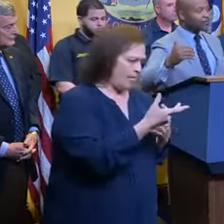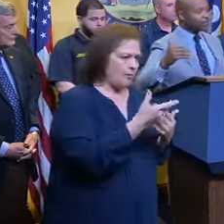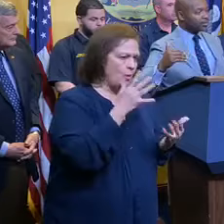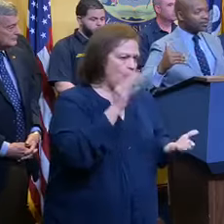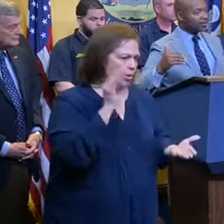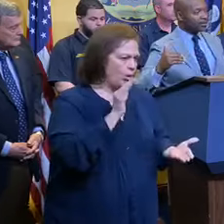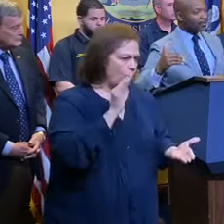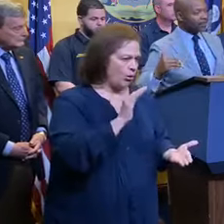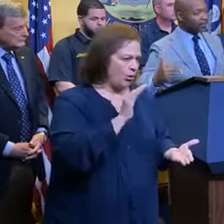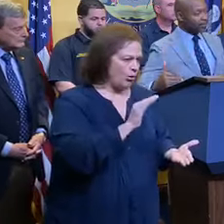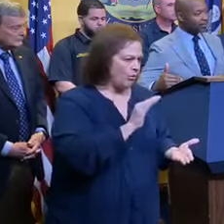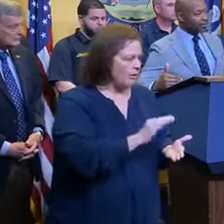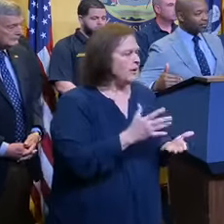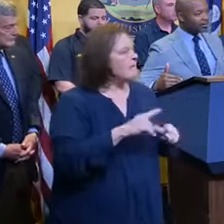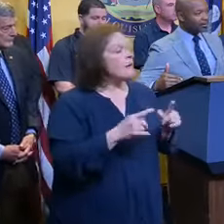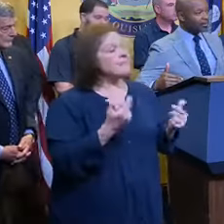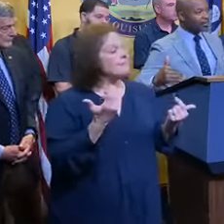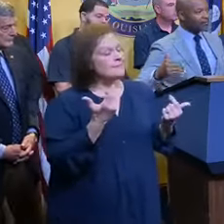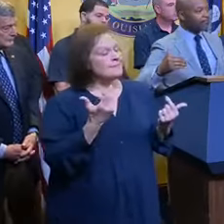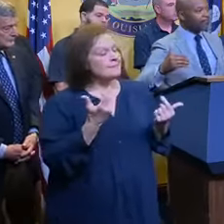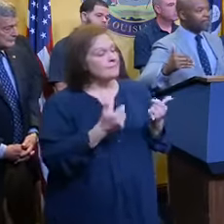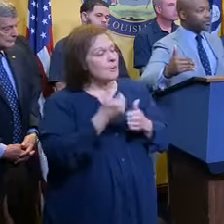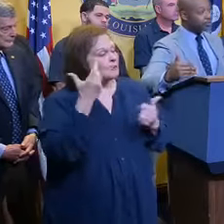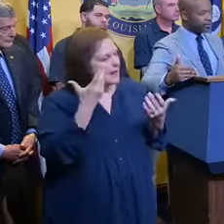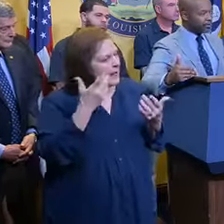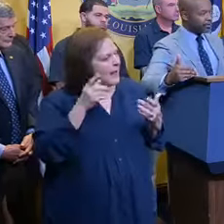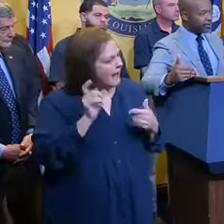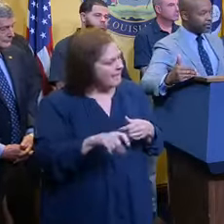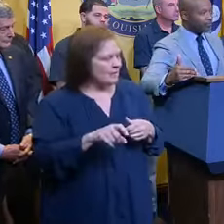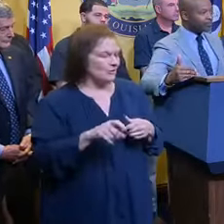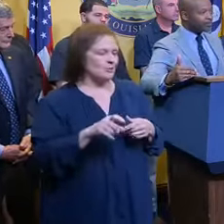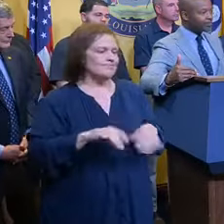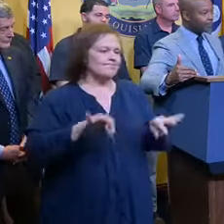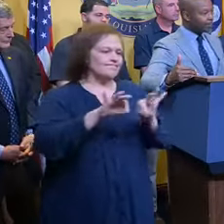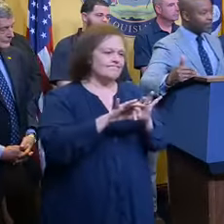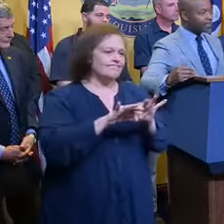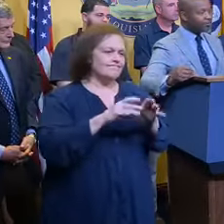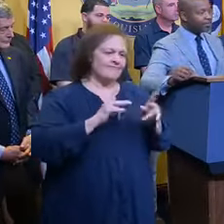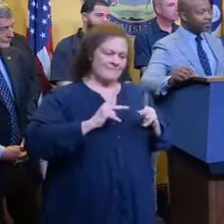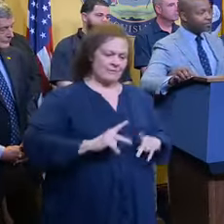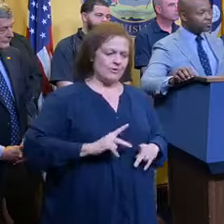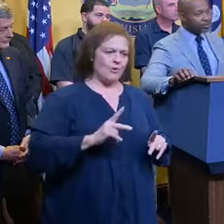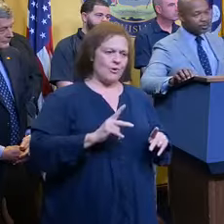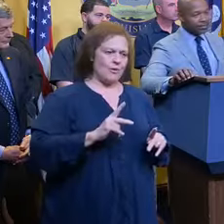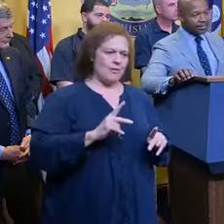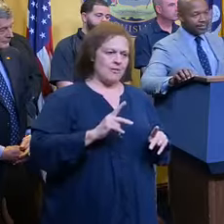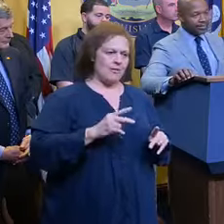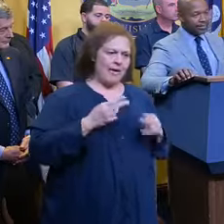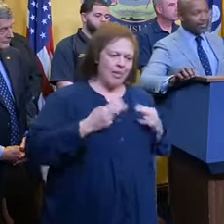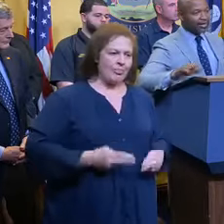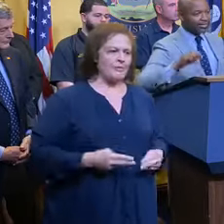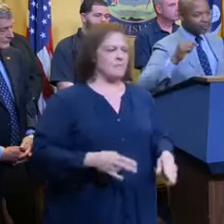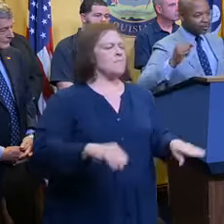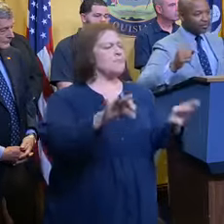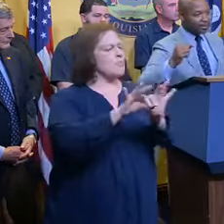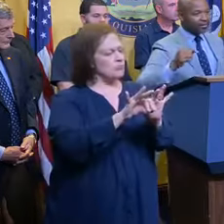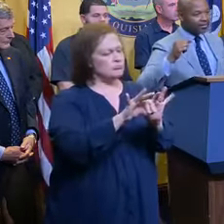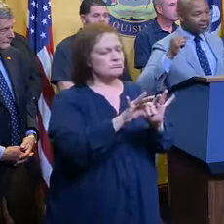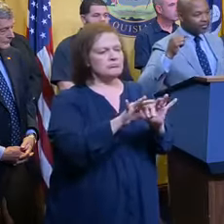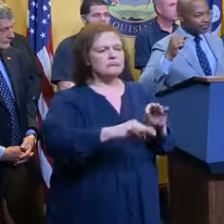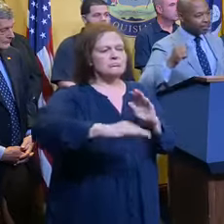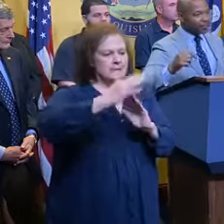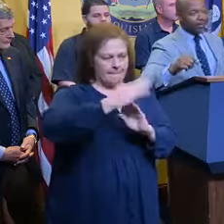we have to put public health above fiscal health, and we've got somebody right behind the mayor who's focused on that, and that is going to